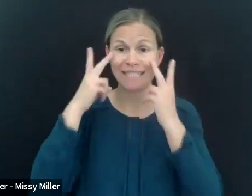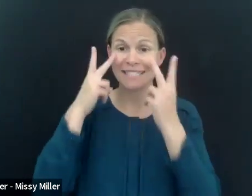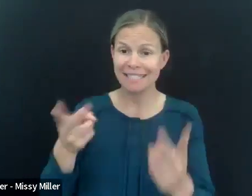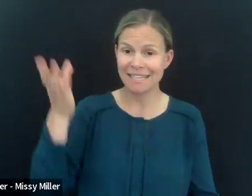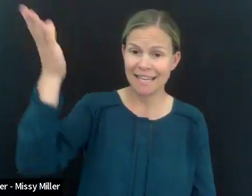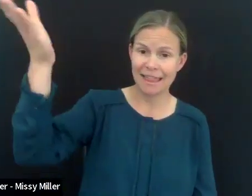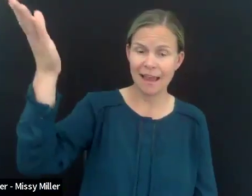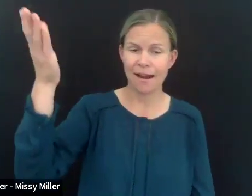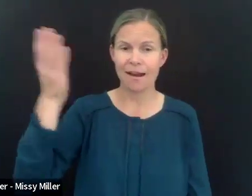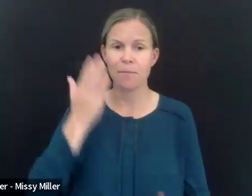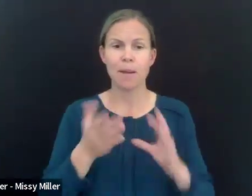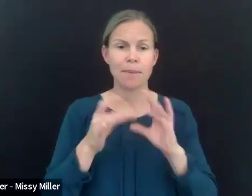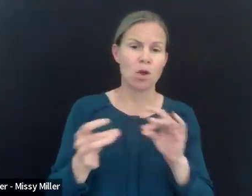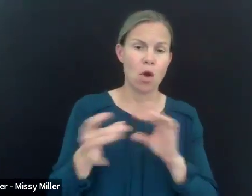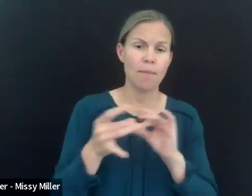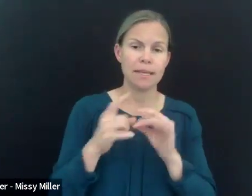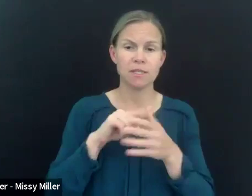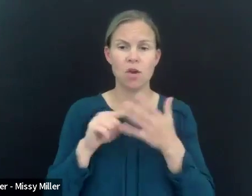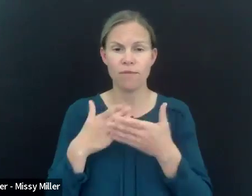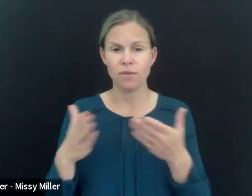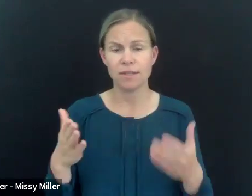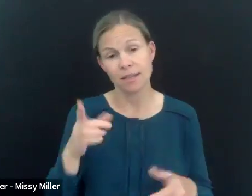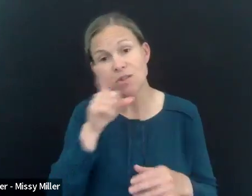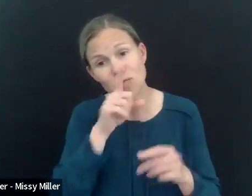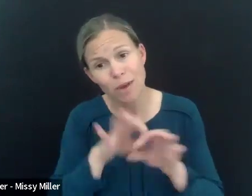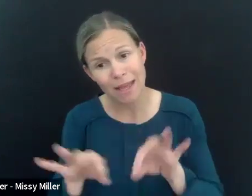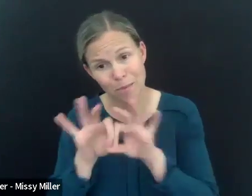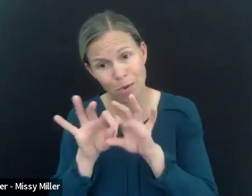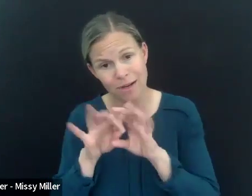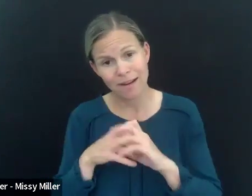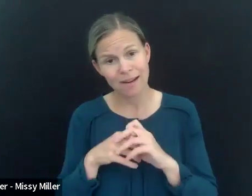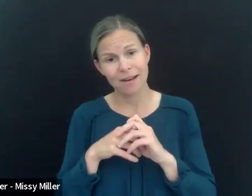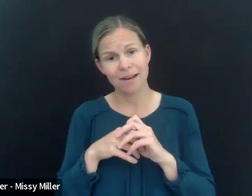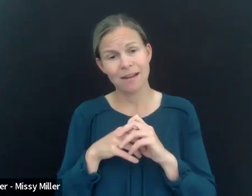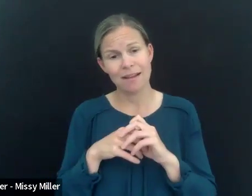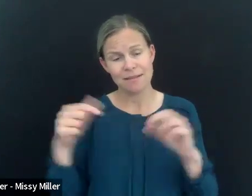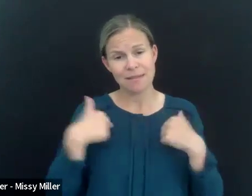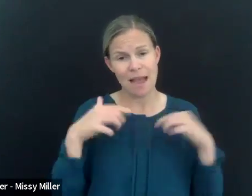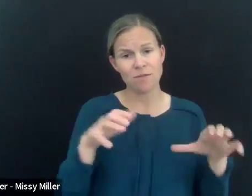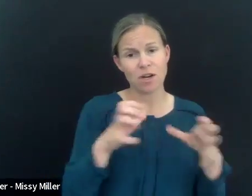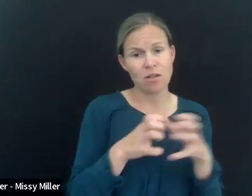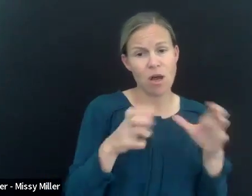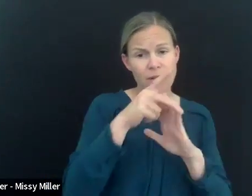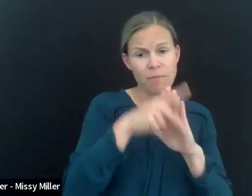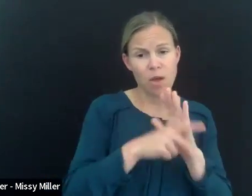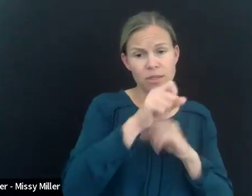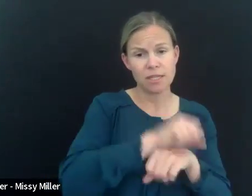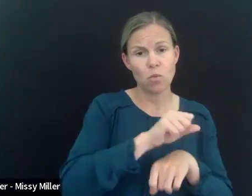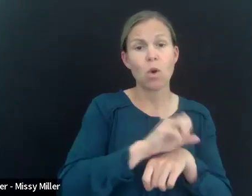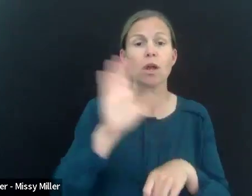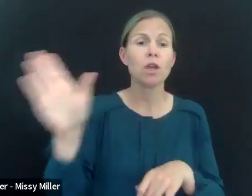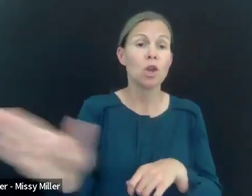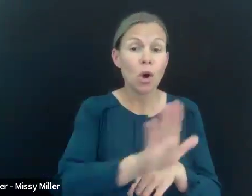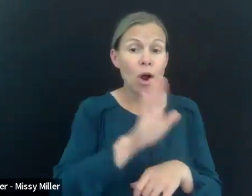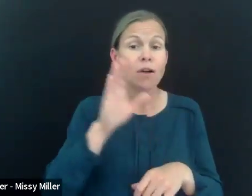testify, make comments, all of those things, because it matters. As someone who's done lots of policy work in lots of different states, your voice does matter more than